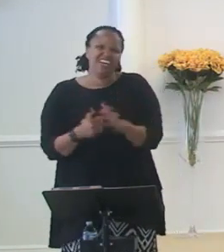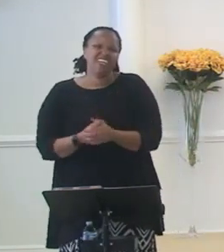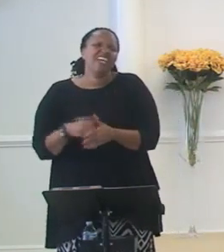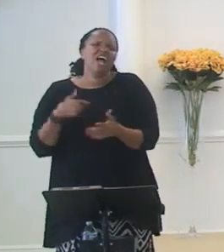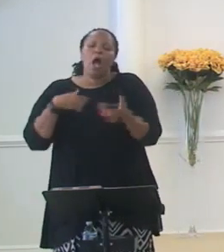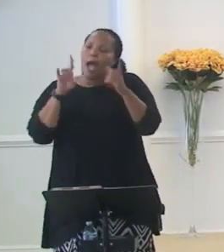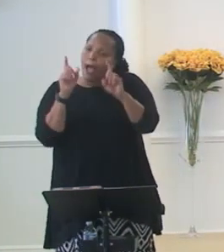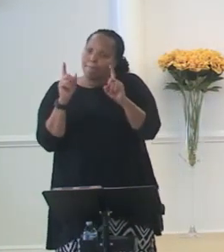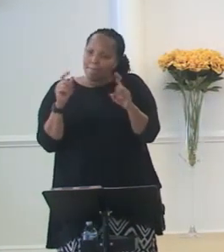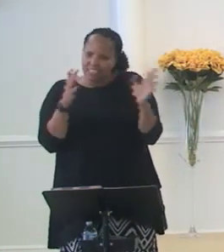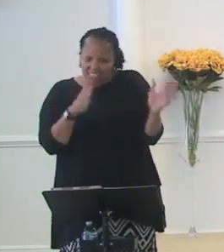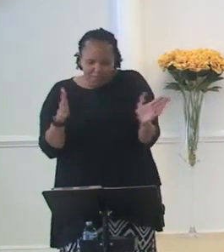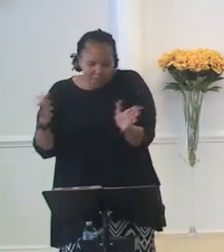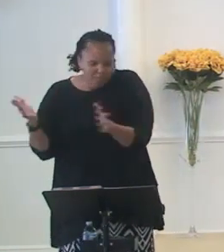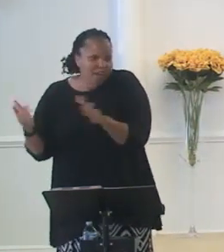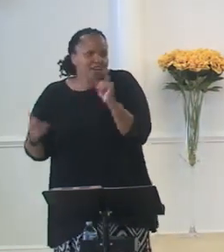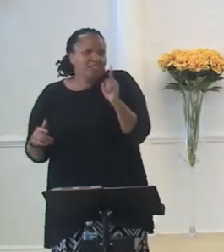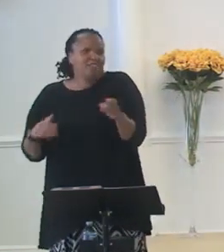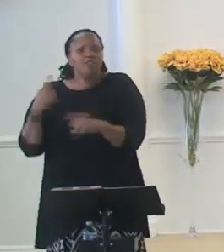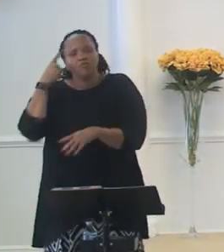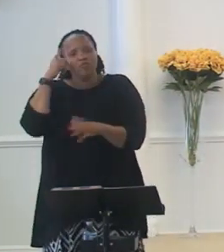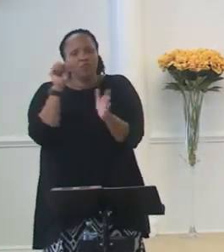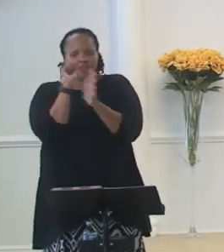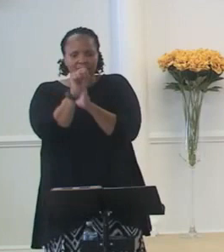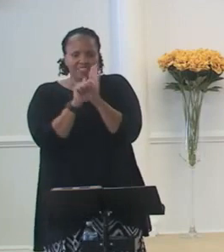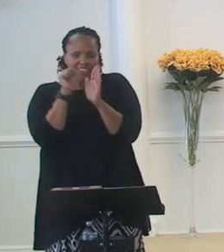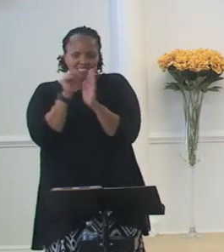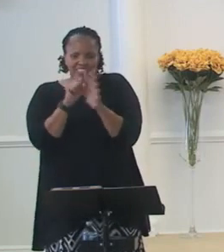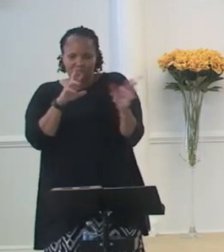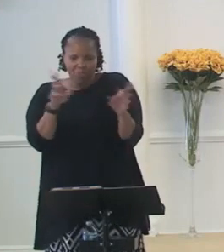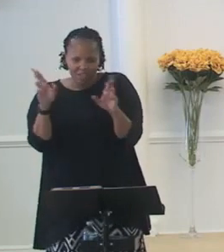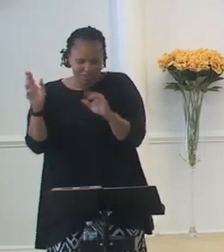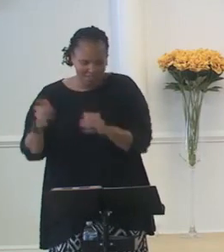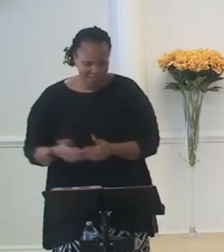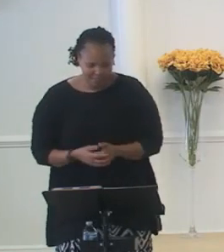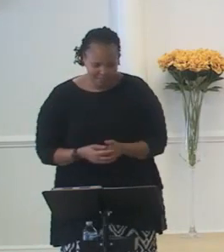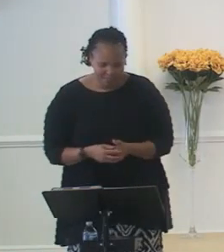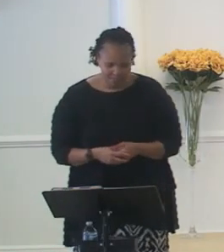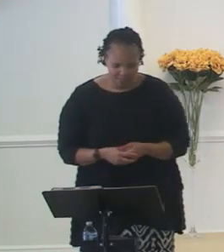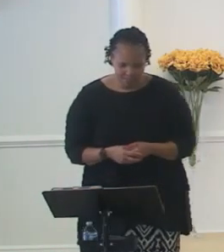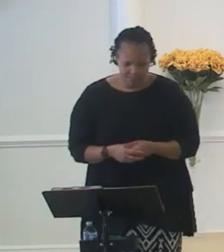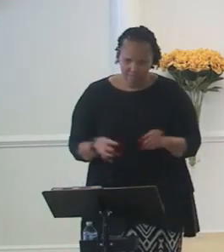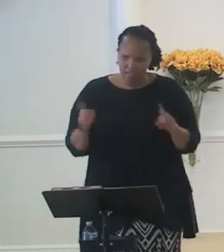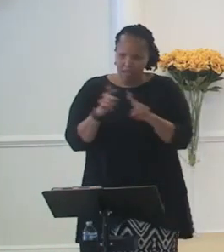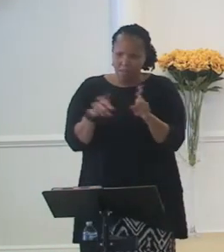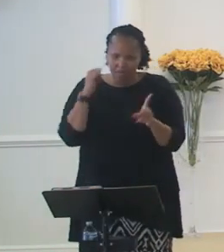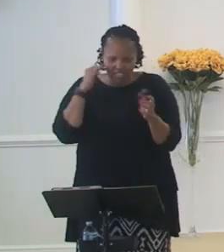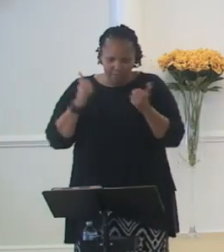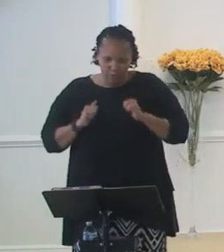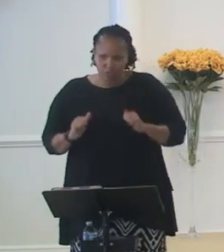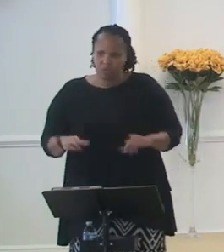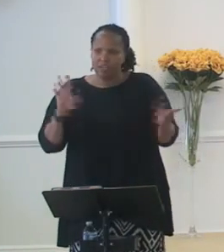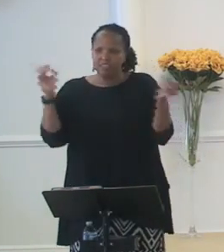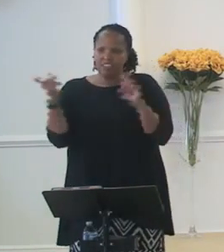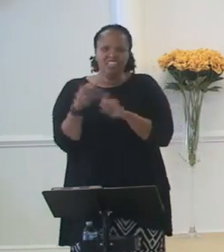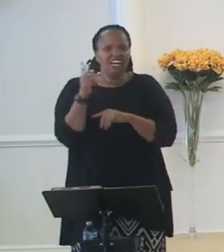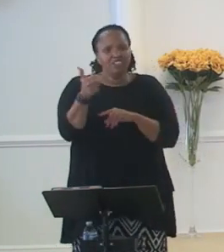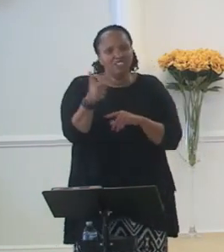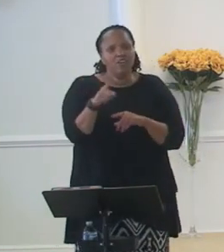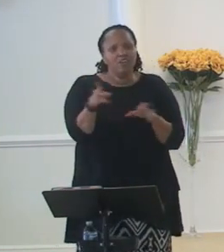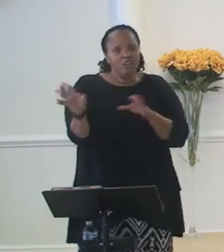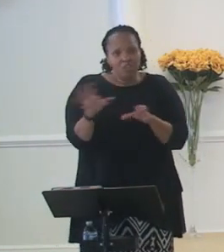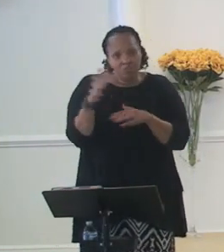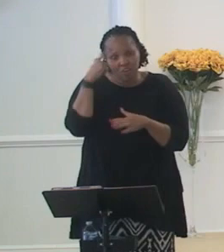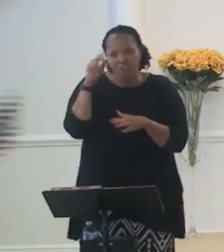to prepare you for the season I'm getting ready to take you to. But if you try to mold yourself, you've been doing it for 30